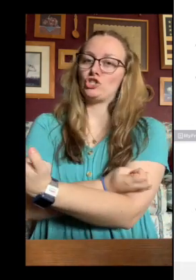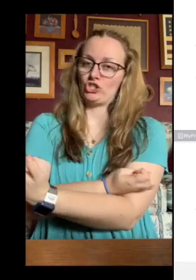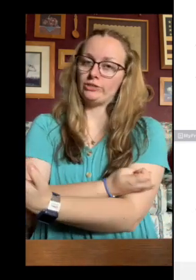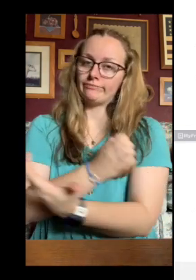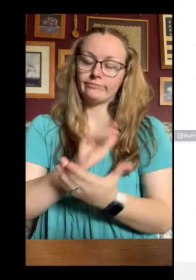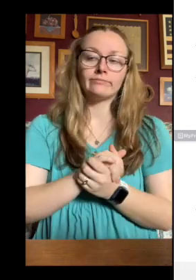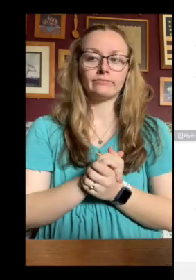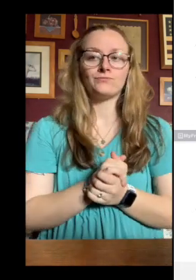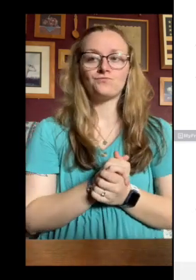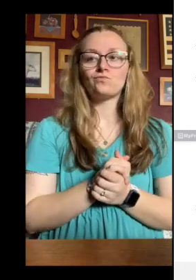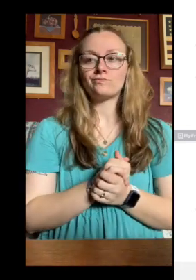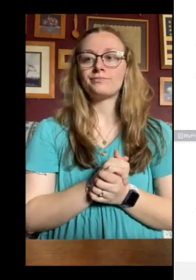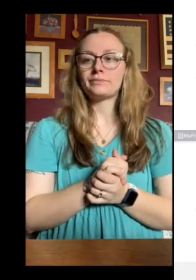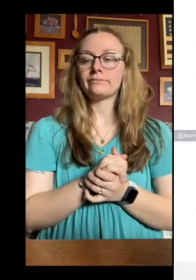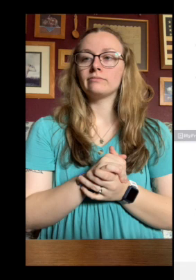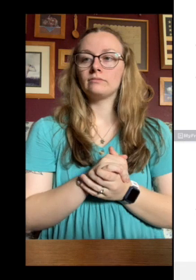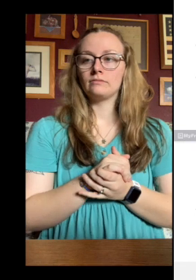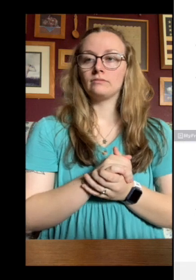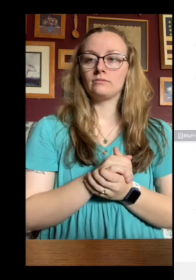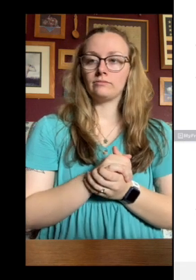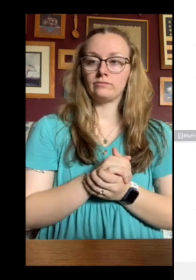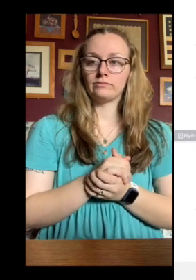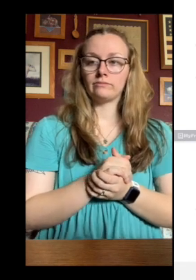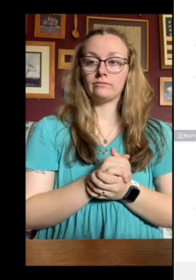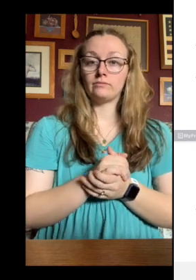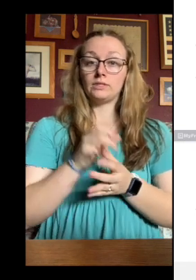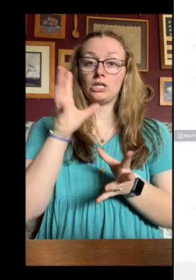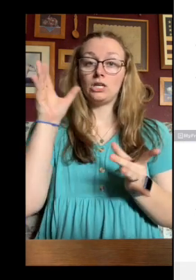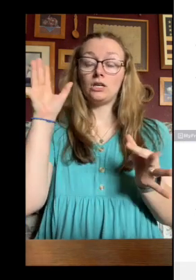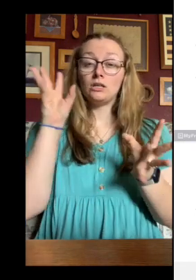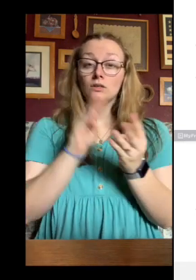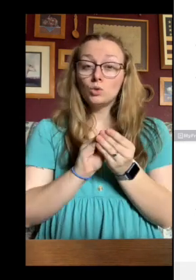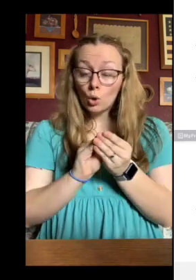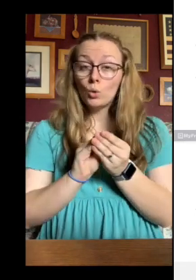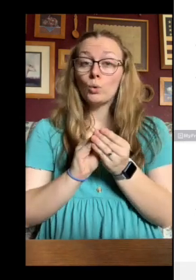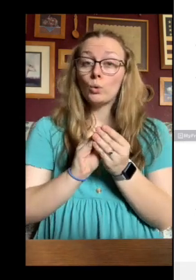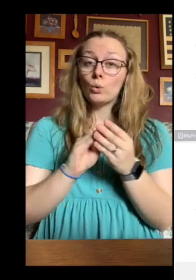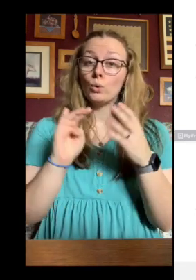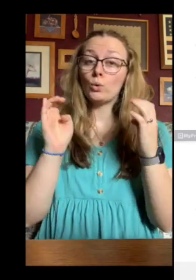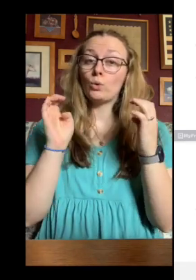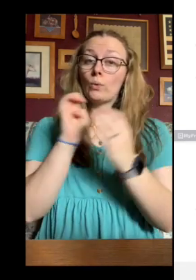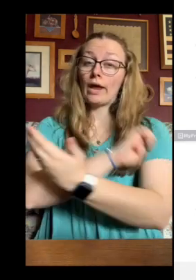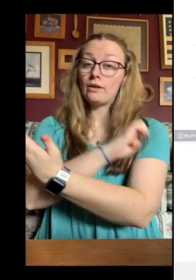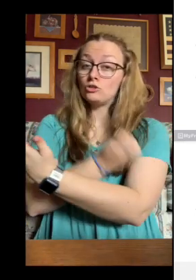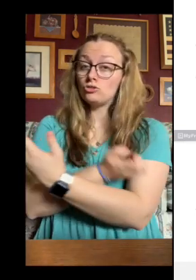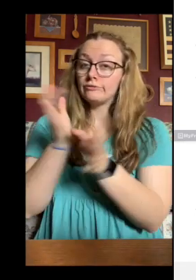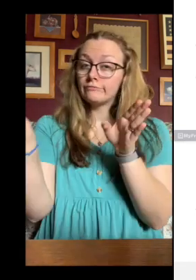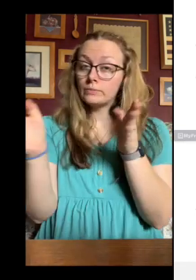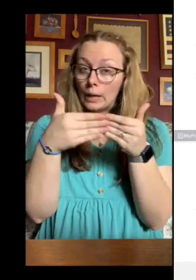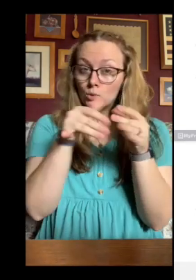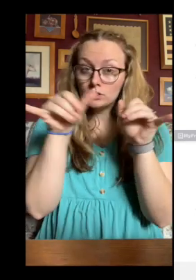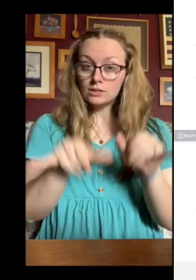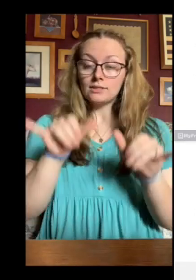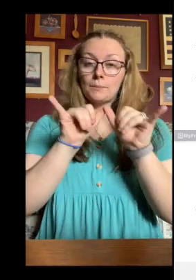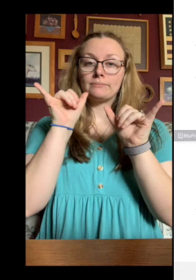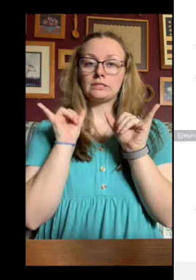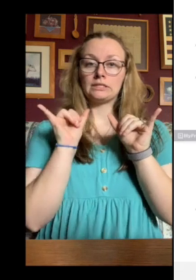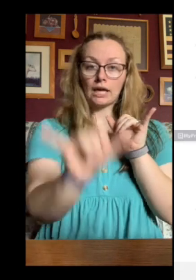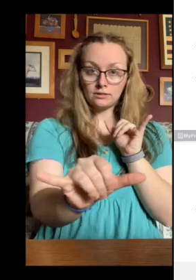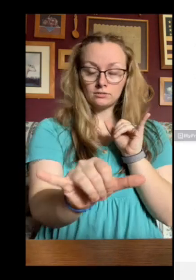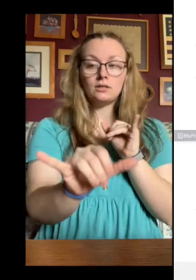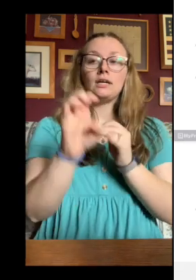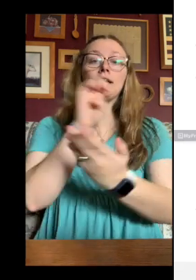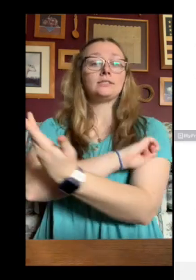Okay. Total energy of a closed system remains constant. Energy is not created or